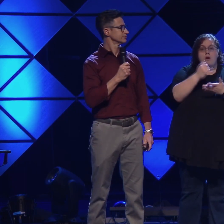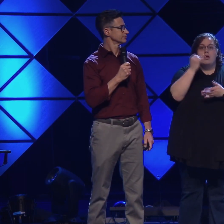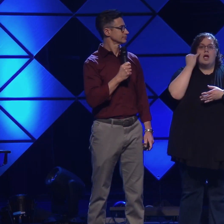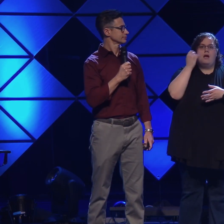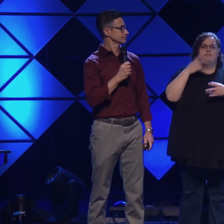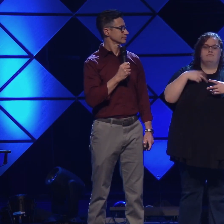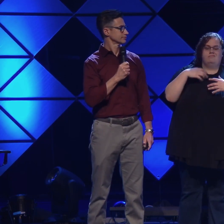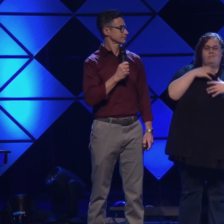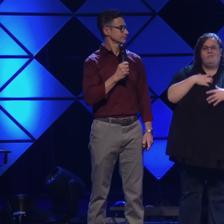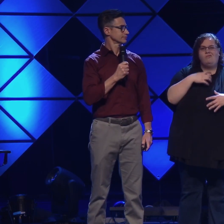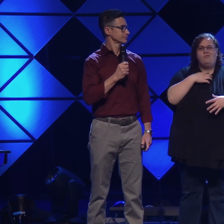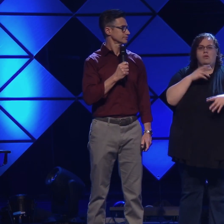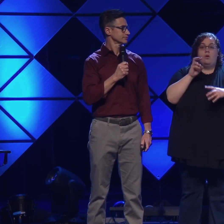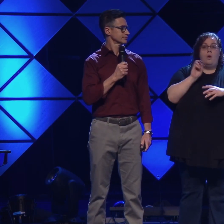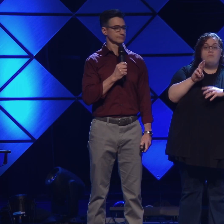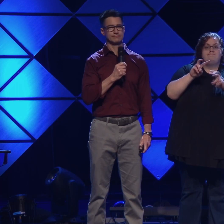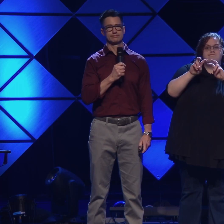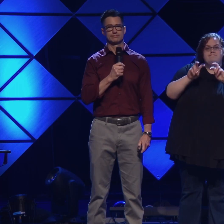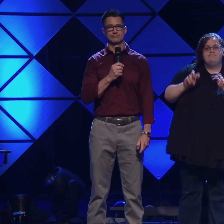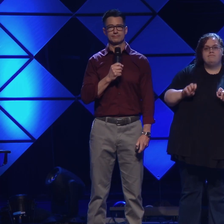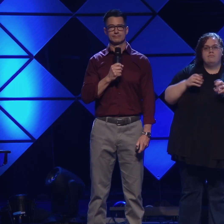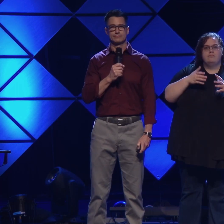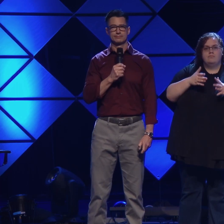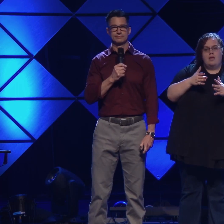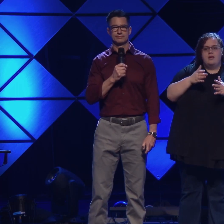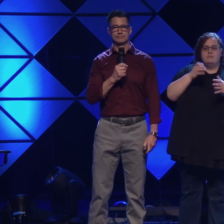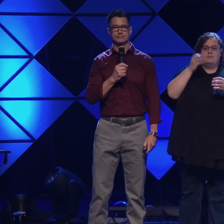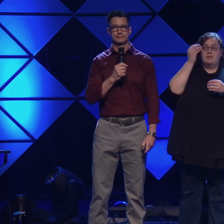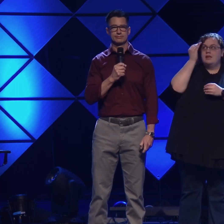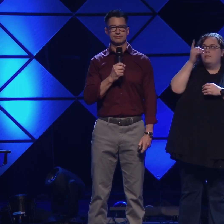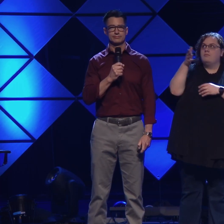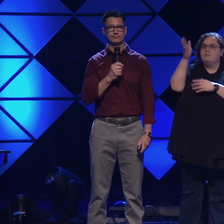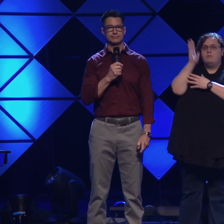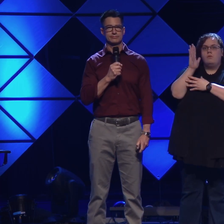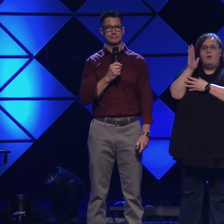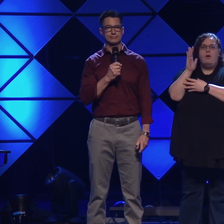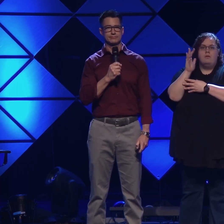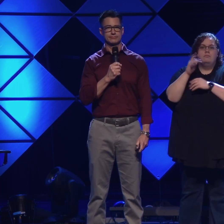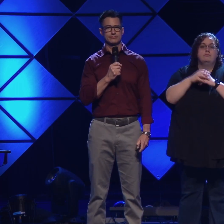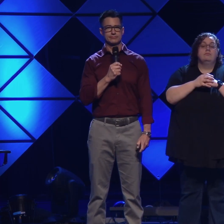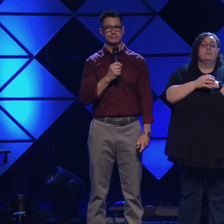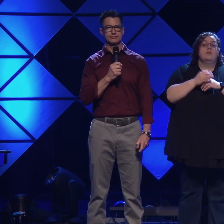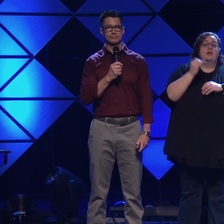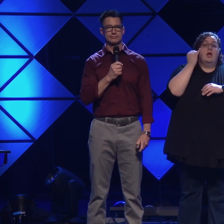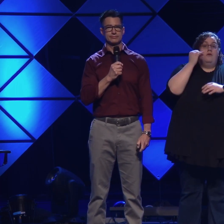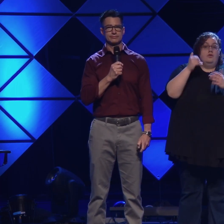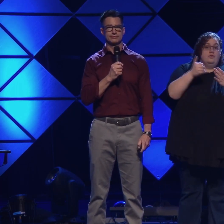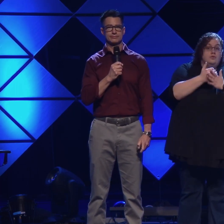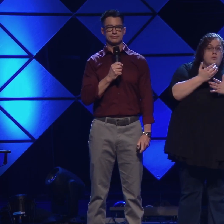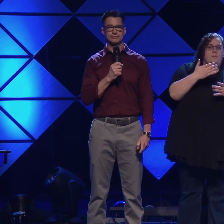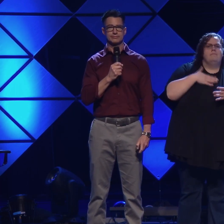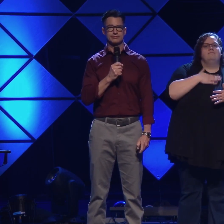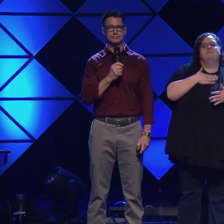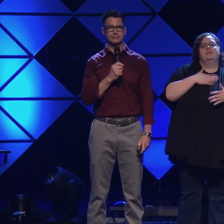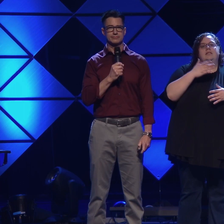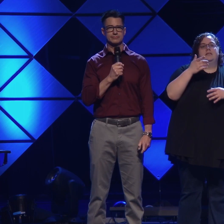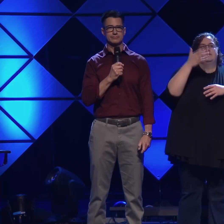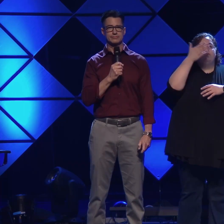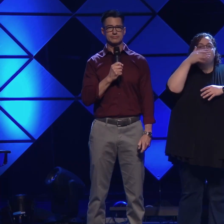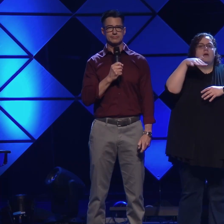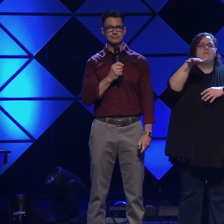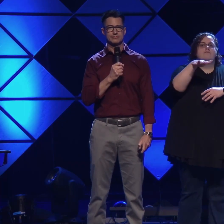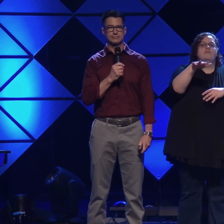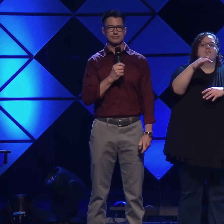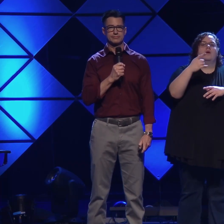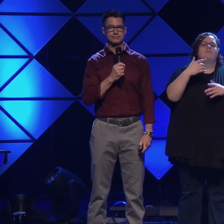or deconstructing ways to think about God that you were given earlier in life. If you are new, please, on the way out of the auditorium, pick up a